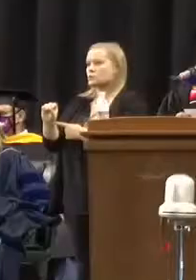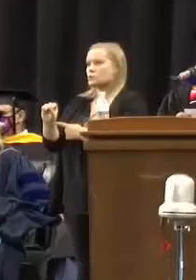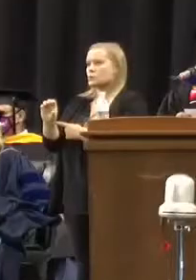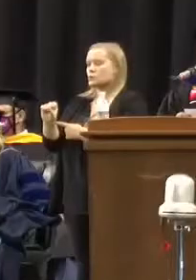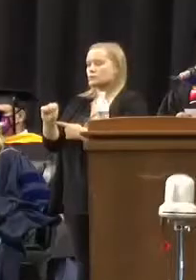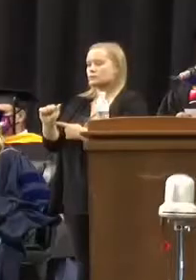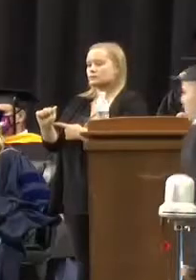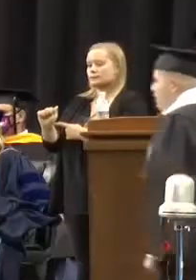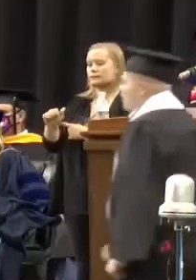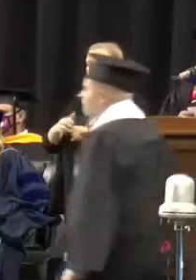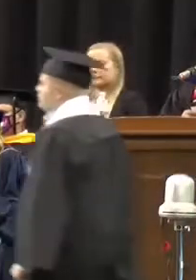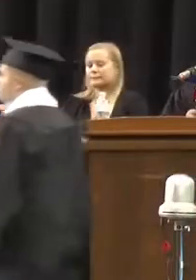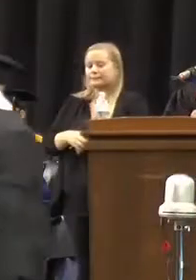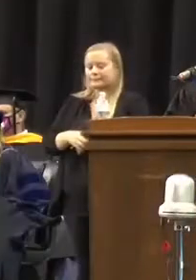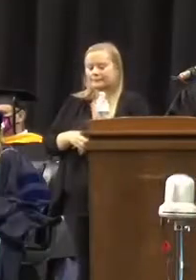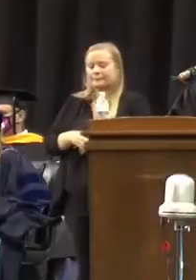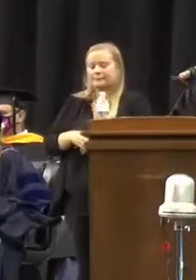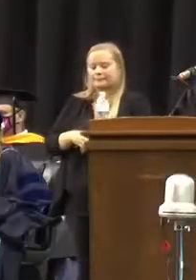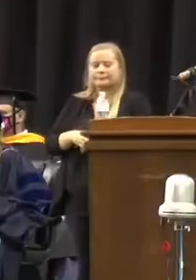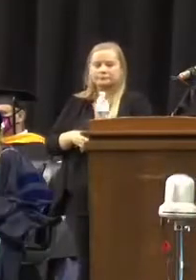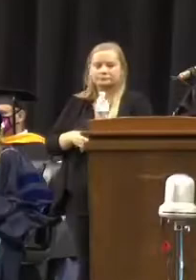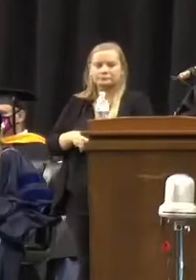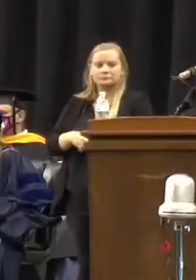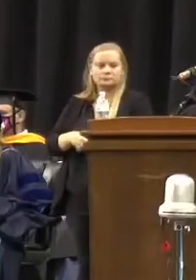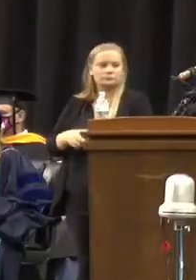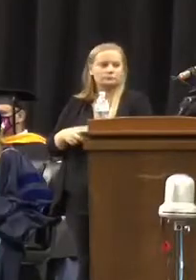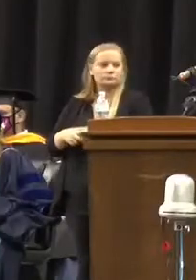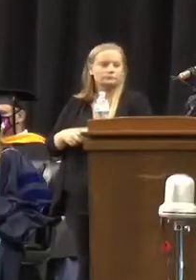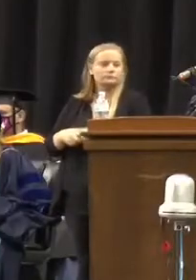Miguel Ángel Sosa.